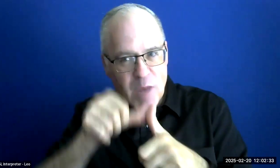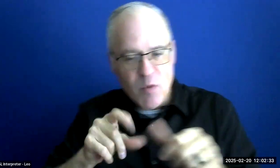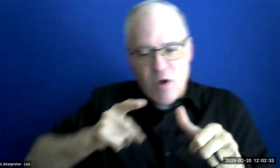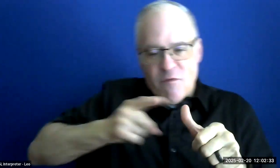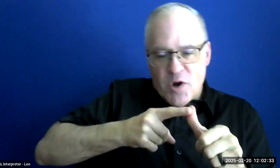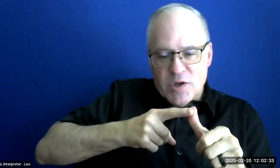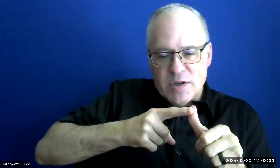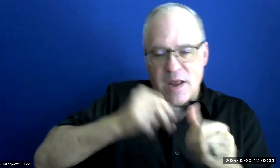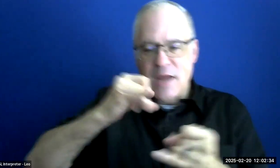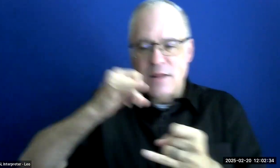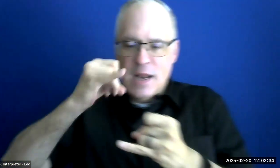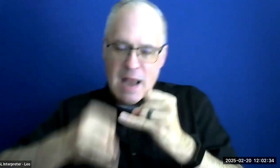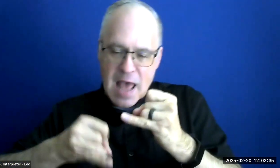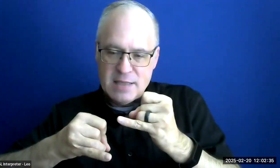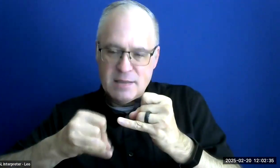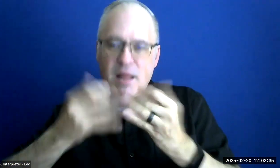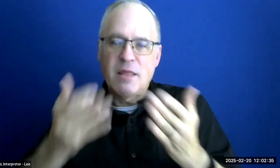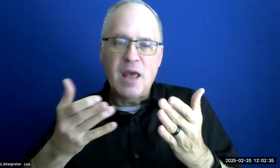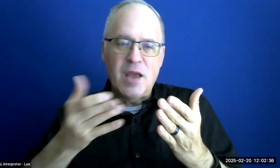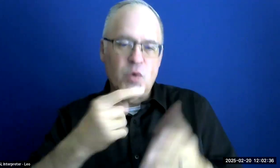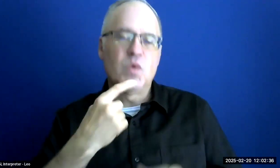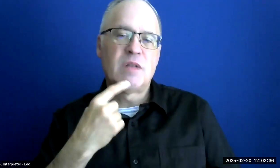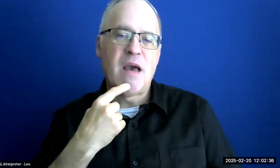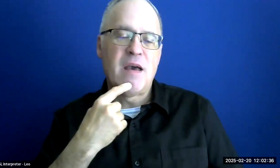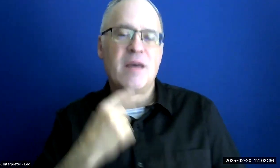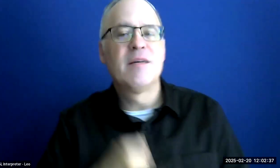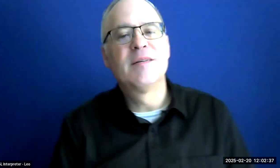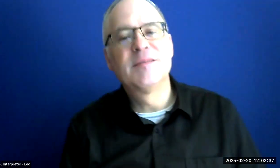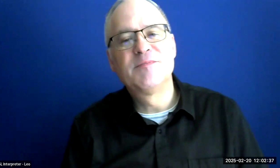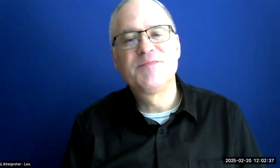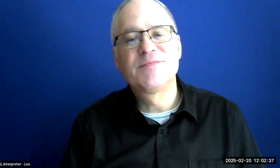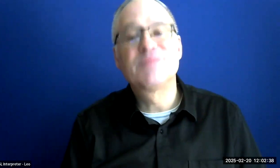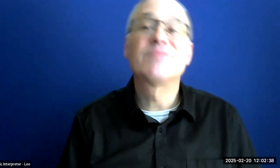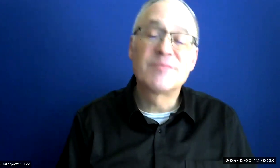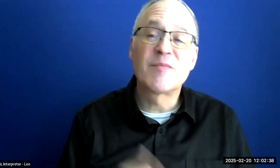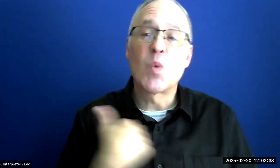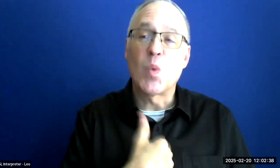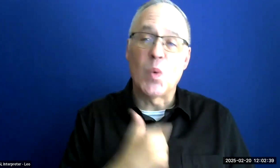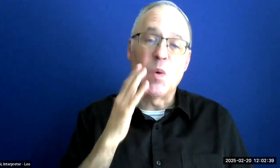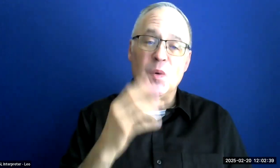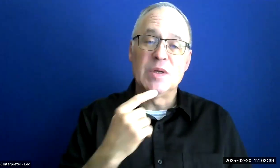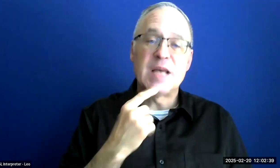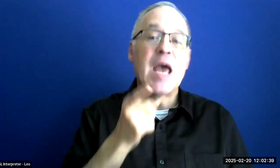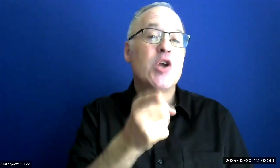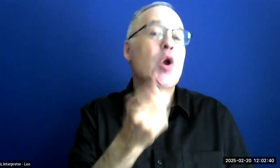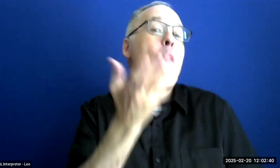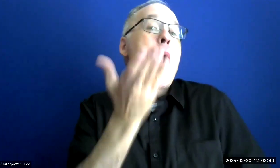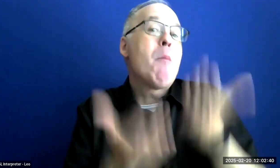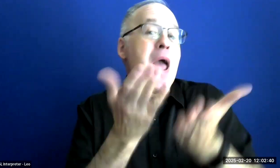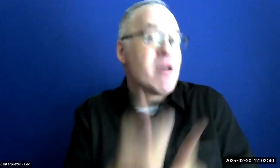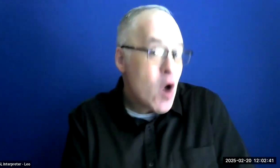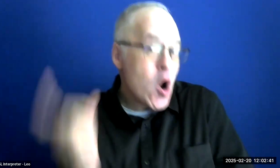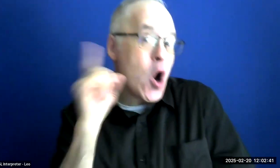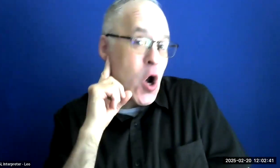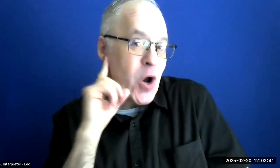you say. And often when we address misinformation, we start by saying, you may have heard this, it's